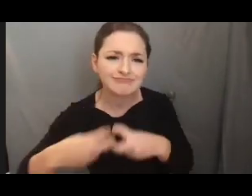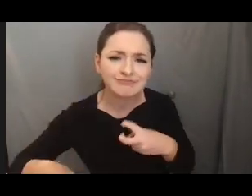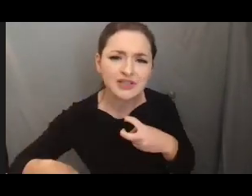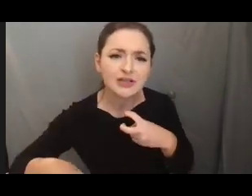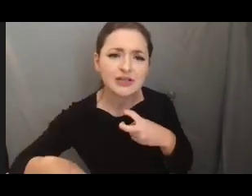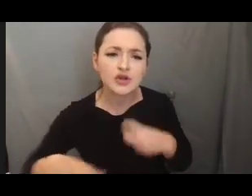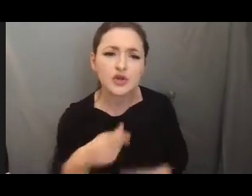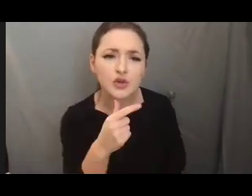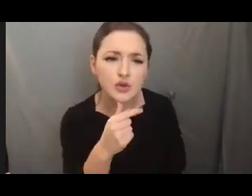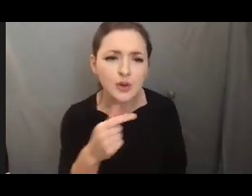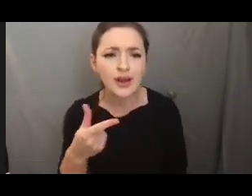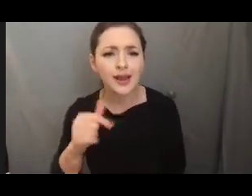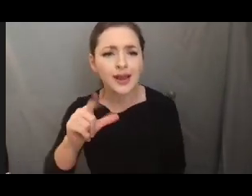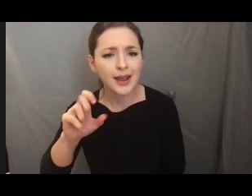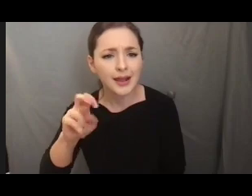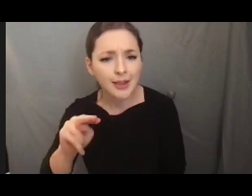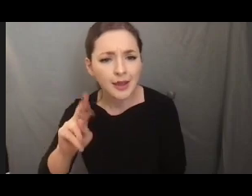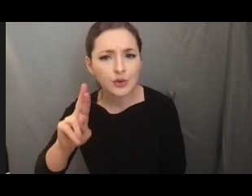Rupp, Bill Musgrave,